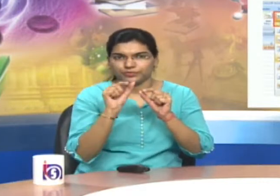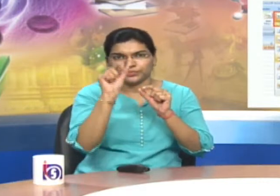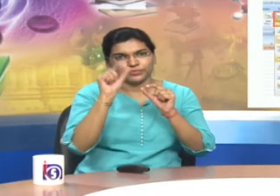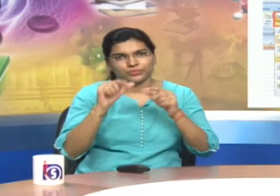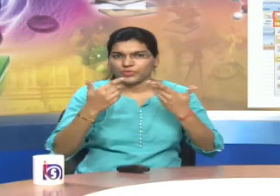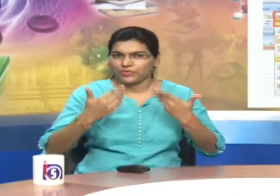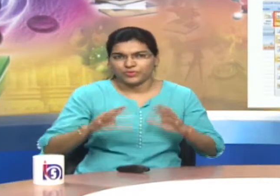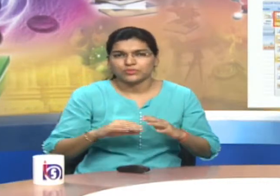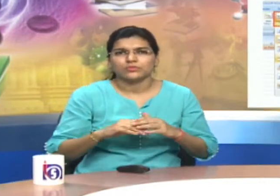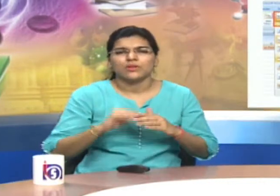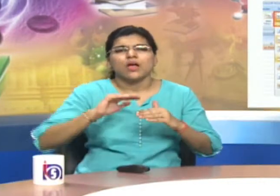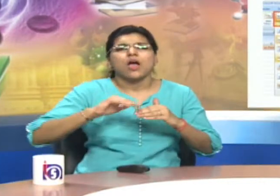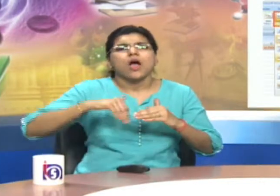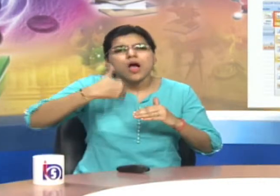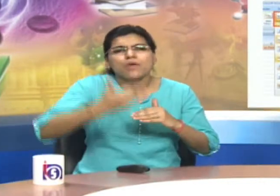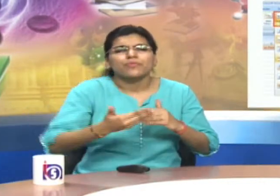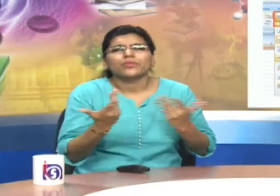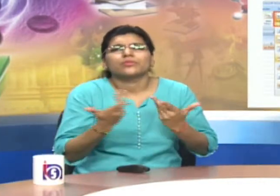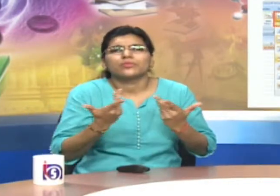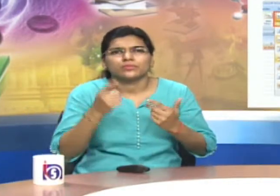In this data table,